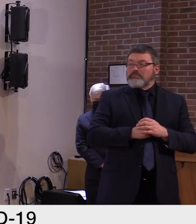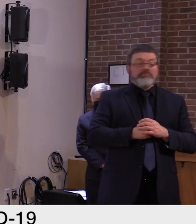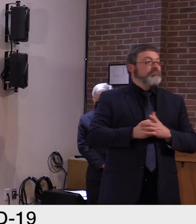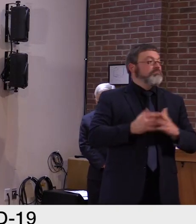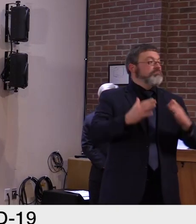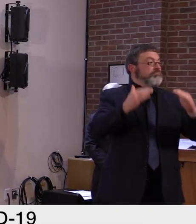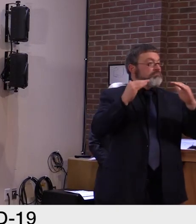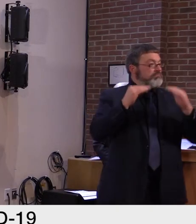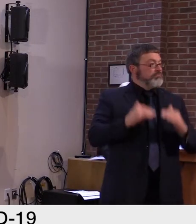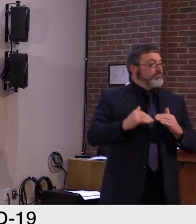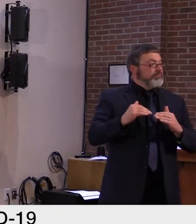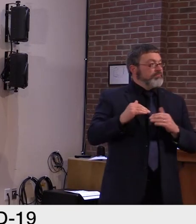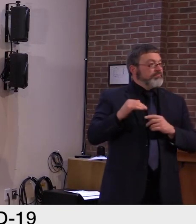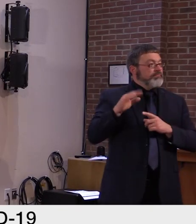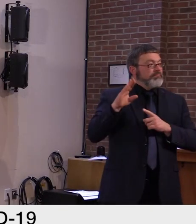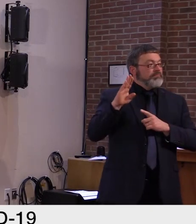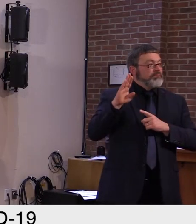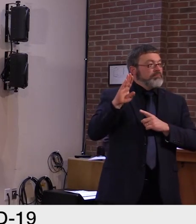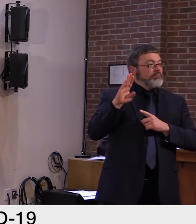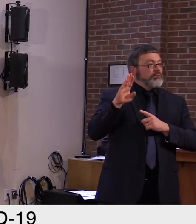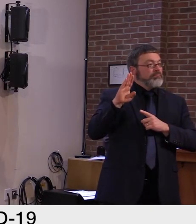Liz, the Burlington Free Press.